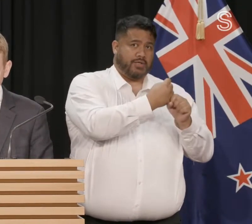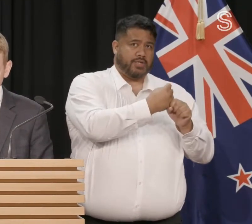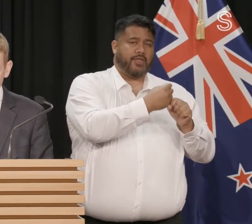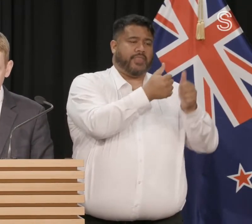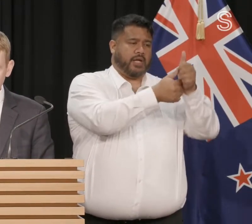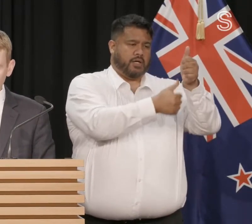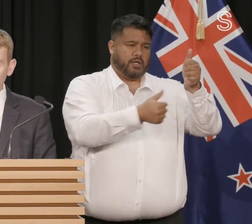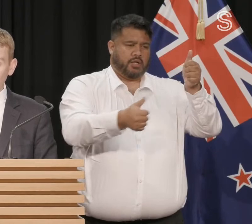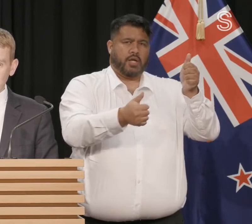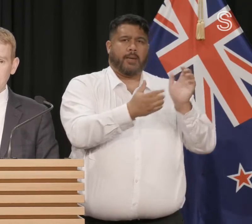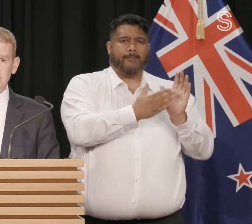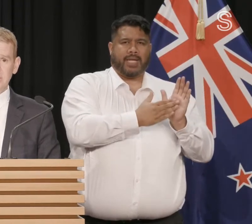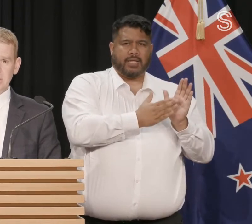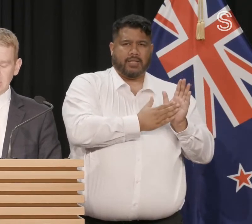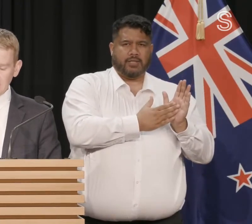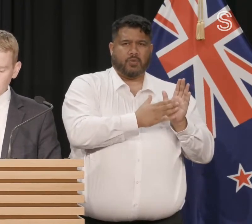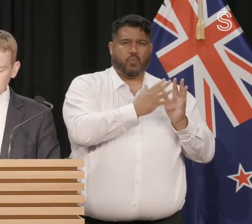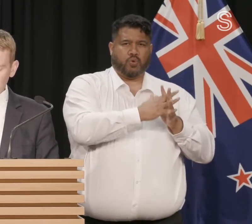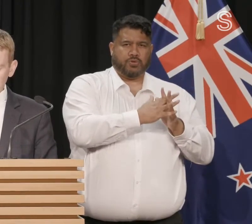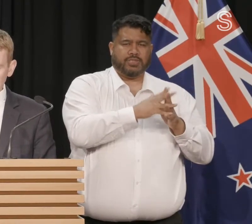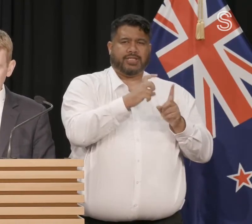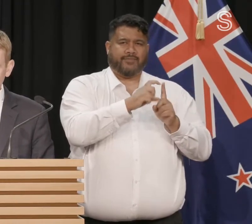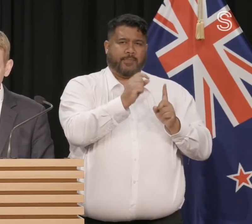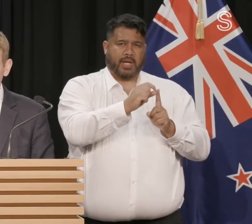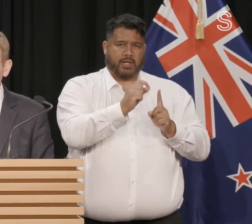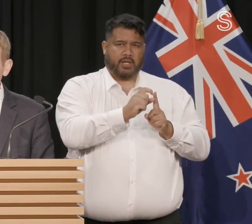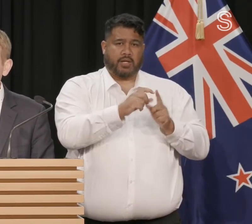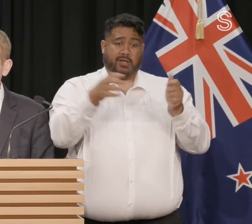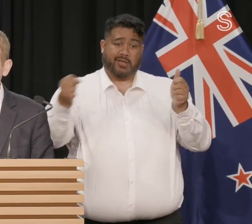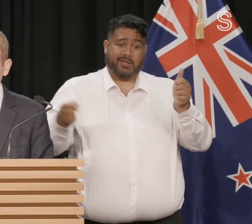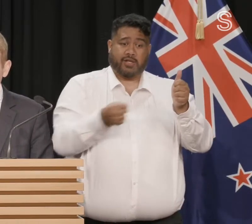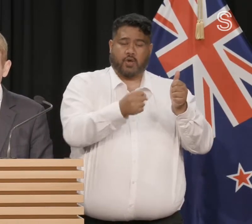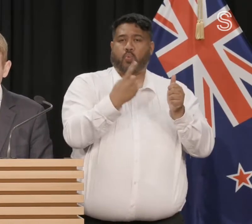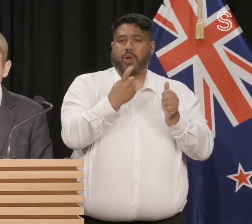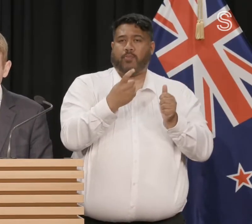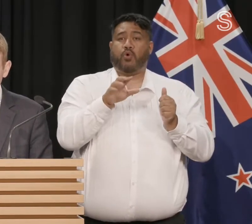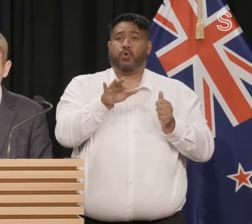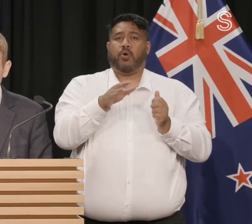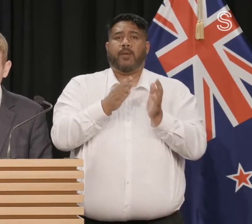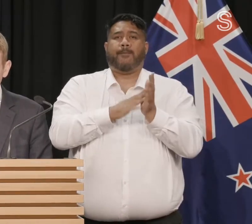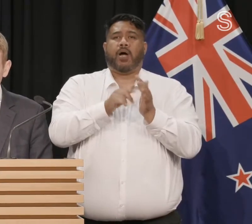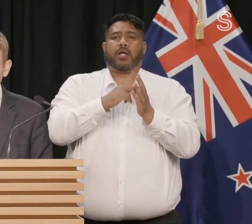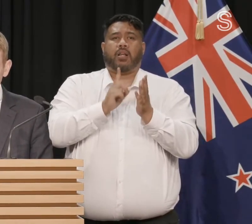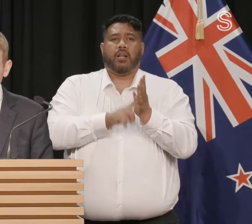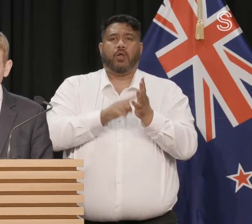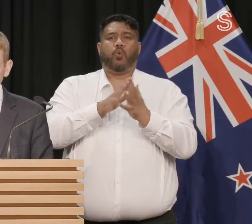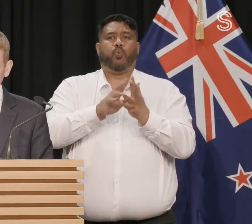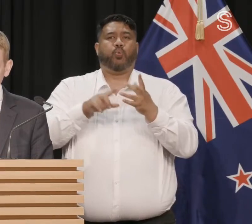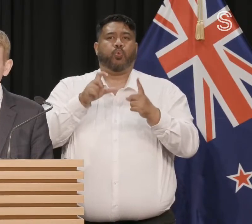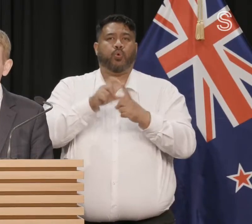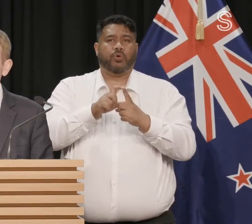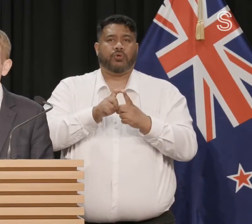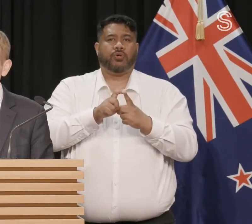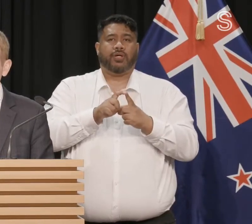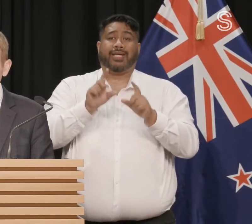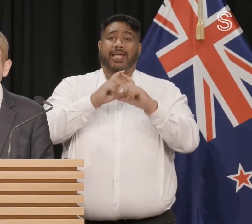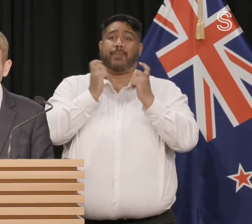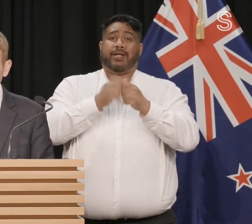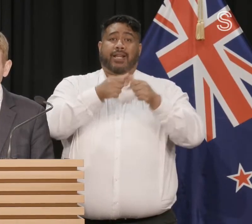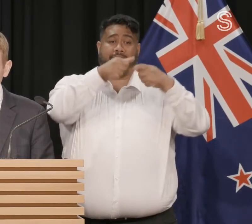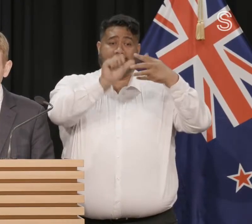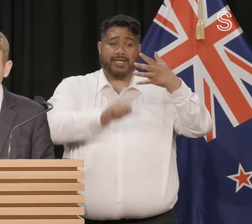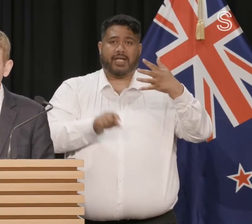Parker is Michael Wood. He will be moving to number 7 in the Cabinet and picking up an associate finance